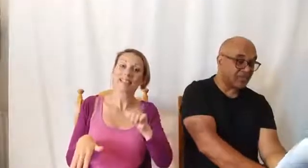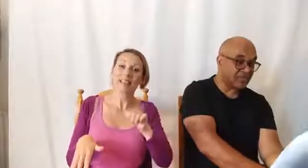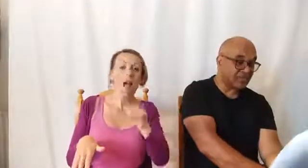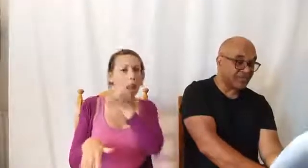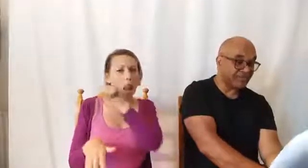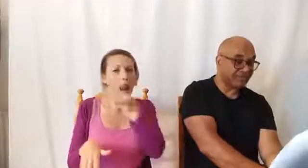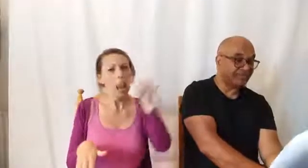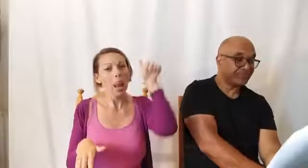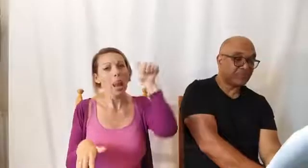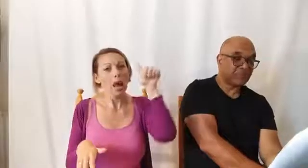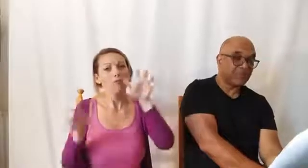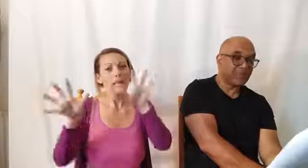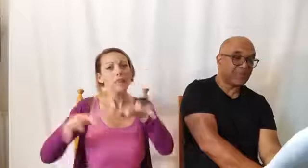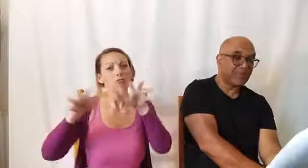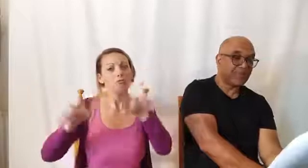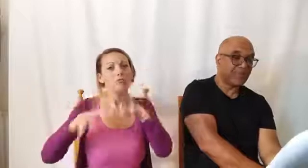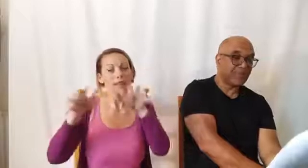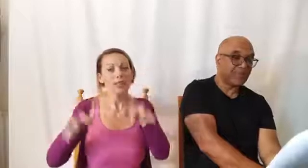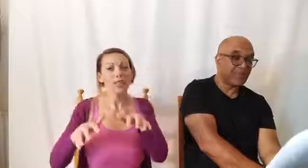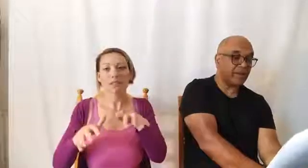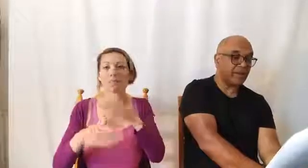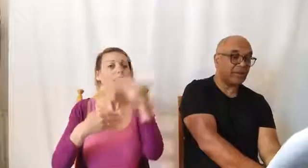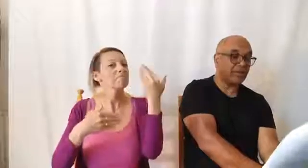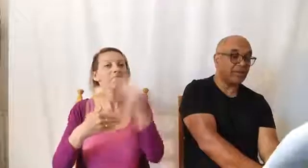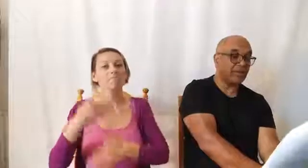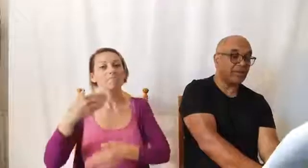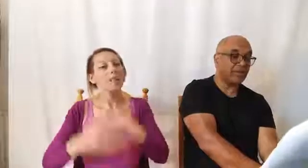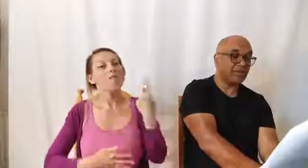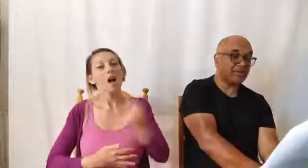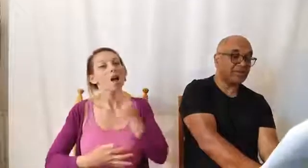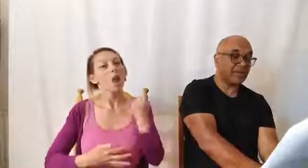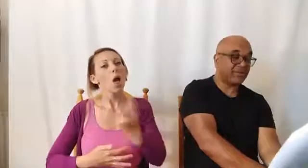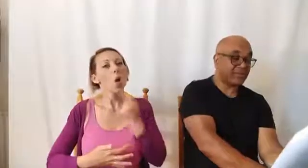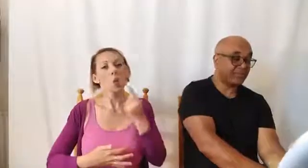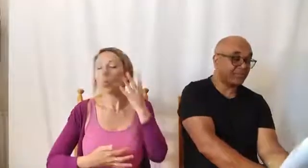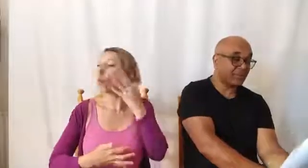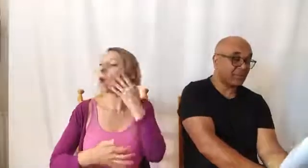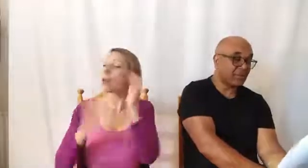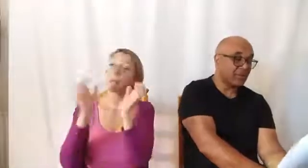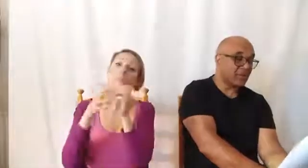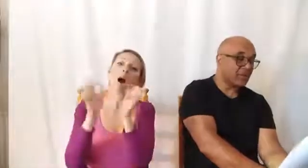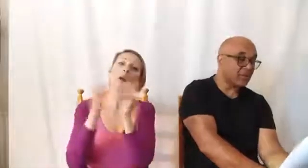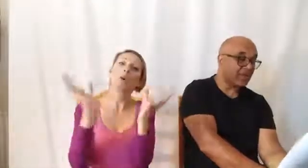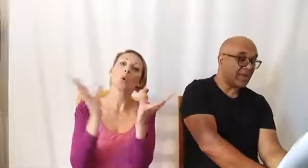other. You're never alone when a barnacle is around. You do not have to be